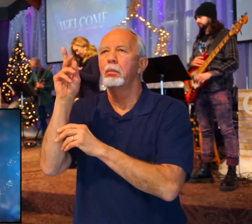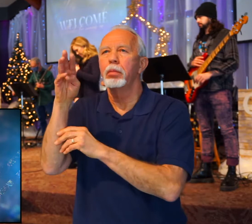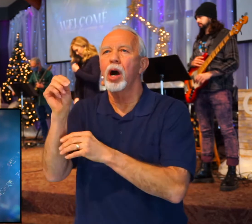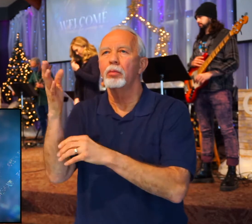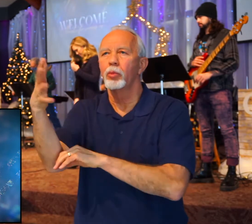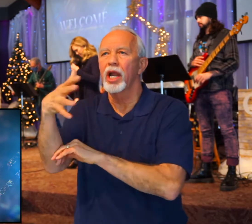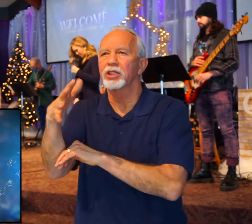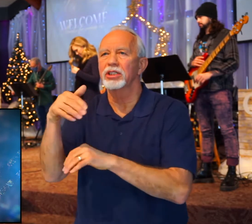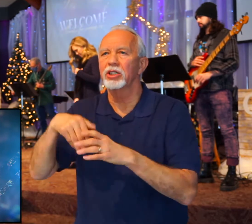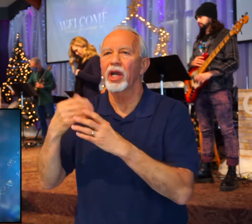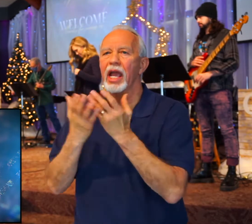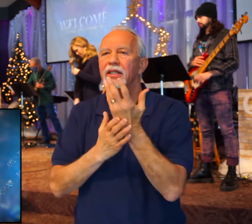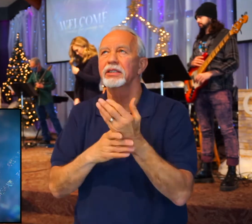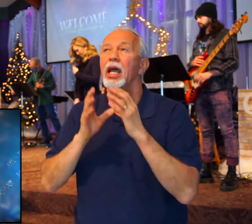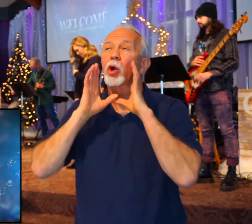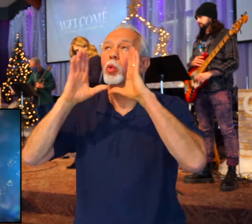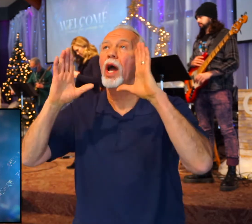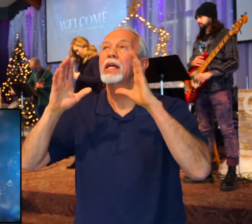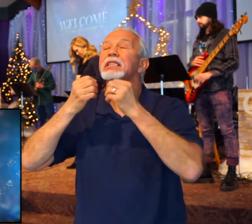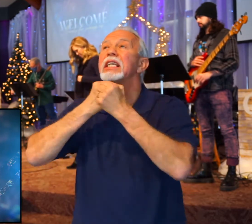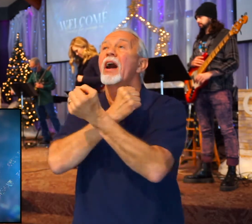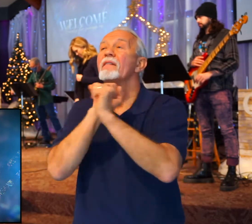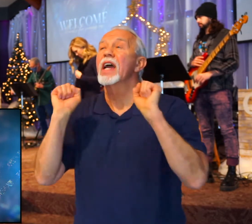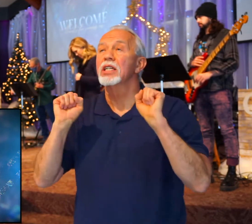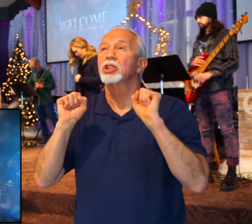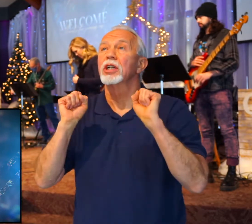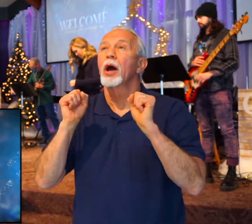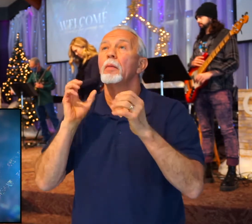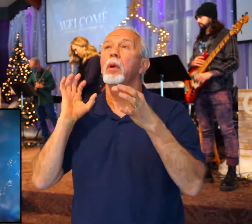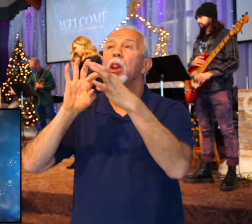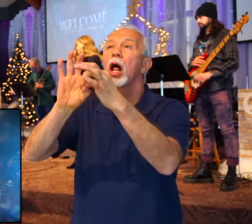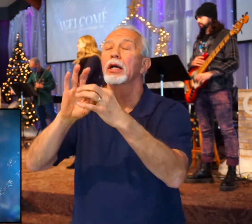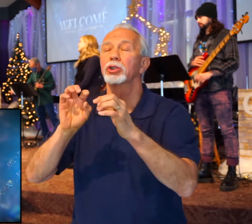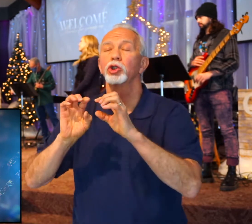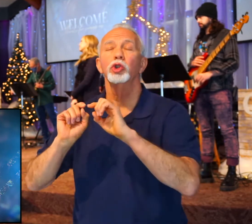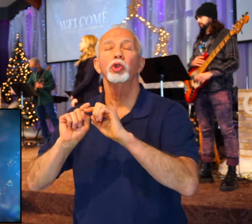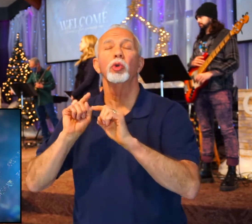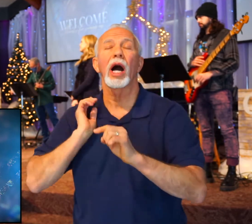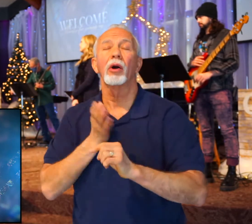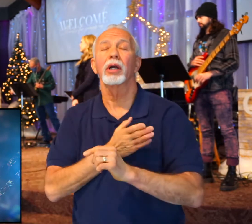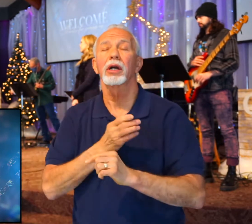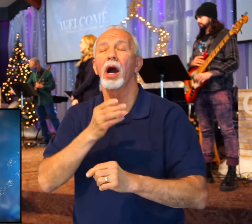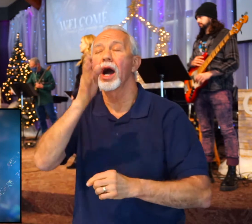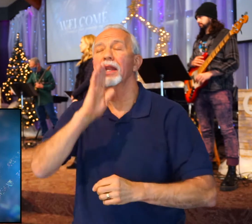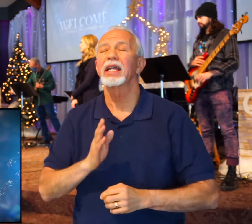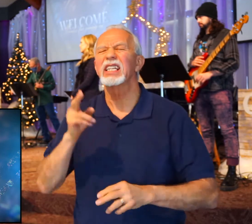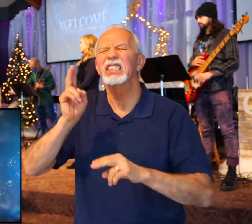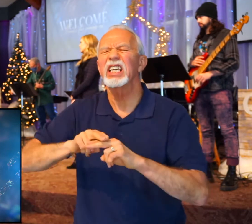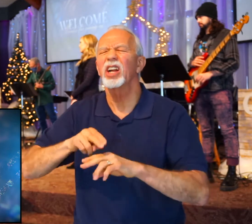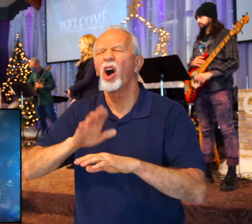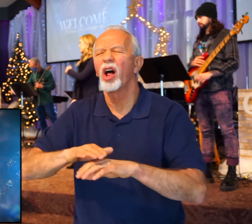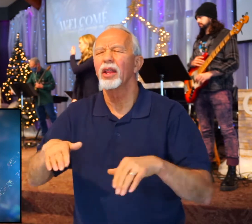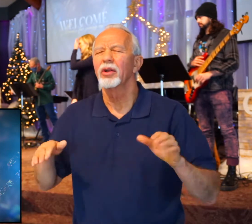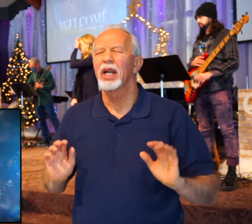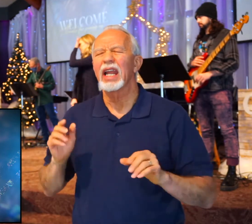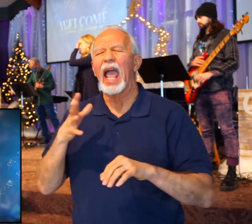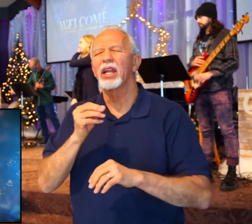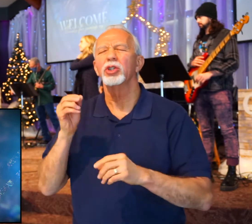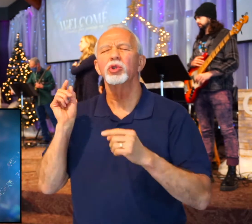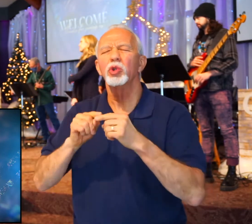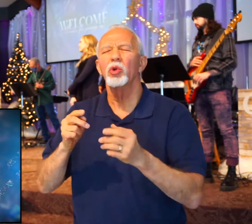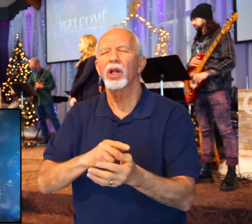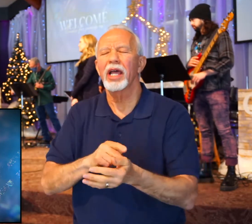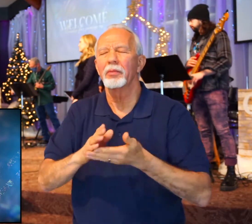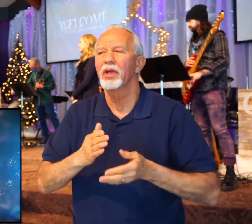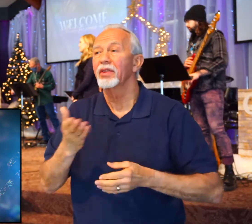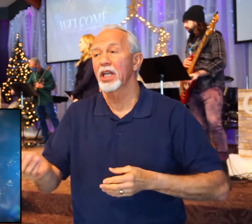out with a loud voice, 'Salvation belongs to our God who is seated on the throne and to the Lamb.' And there were